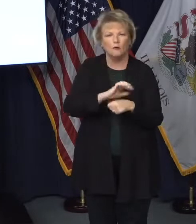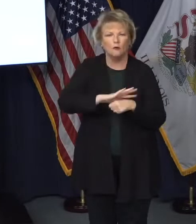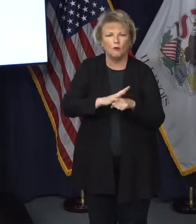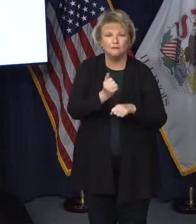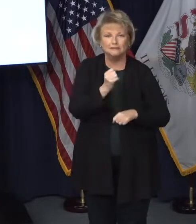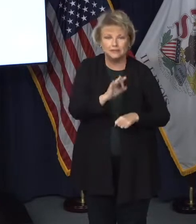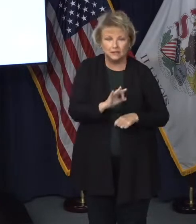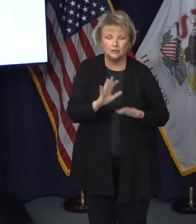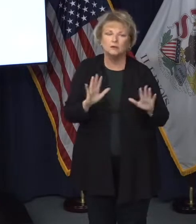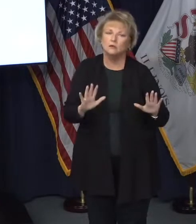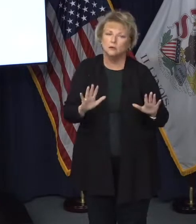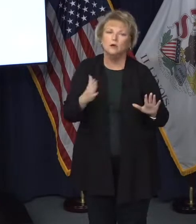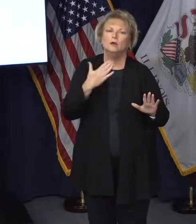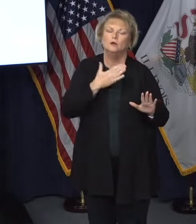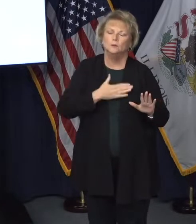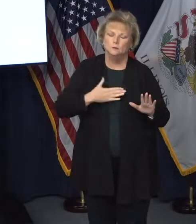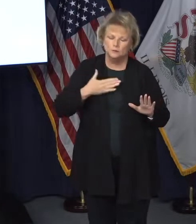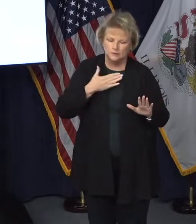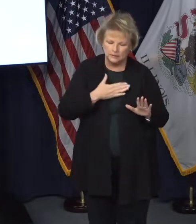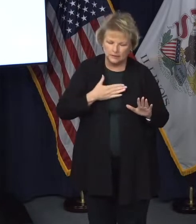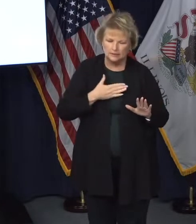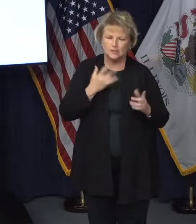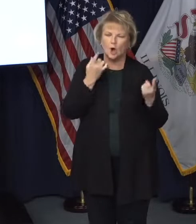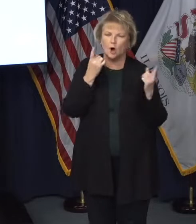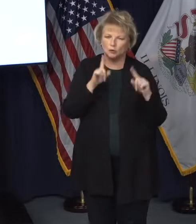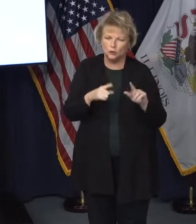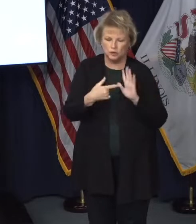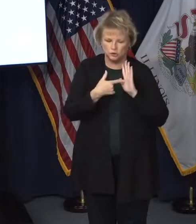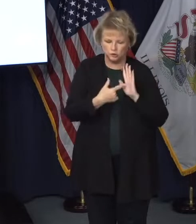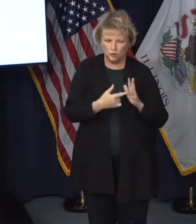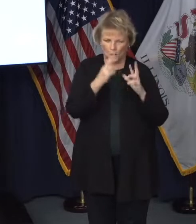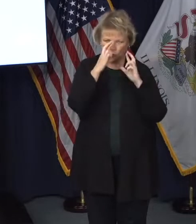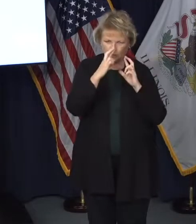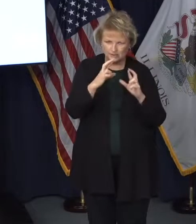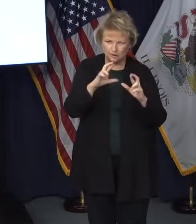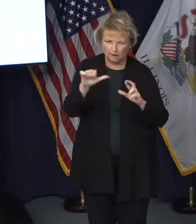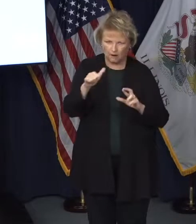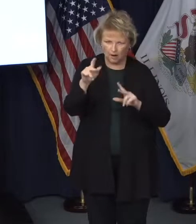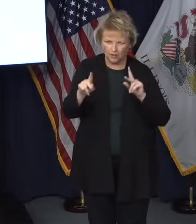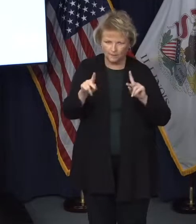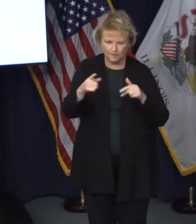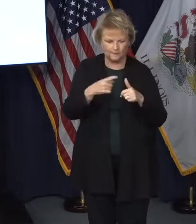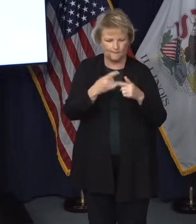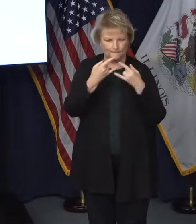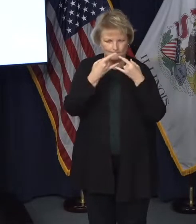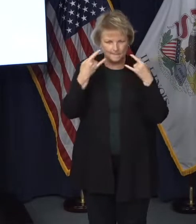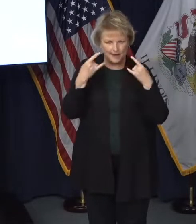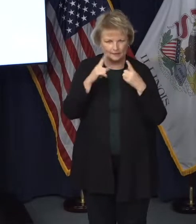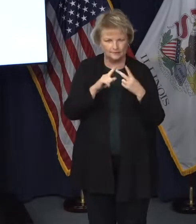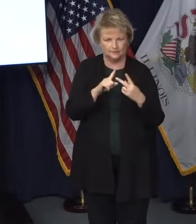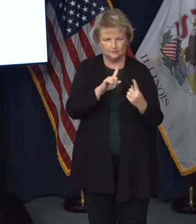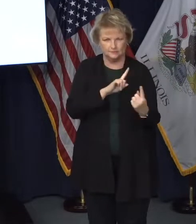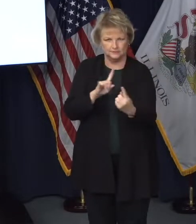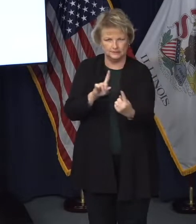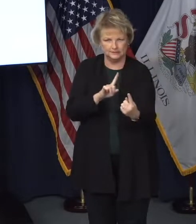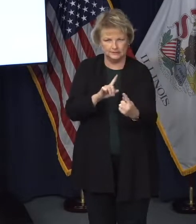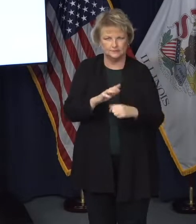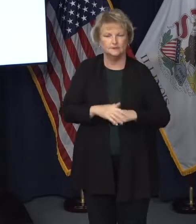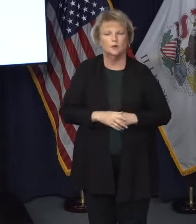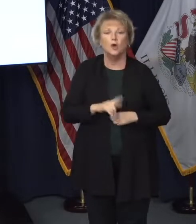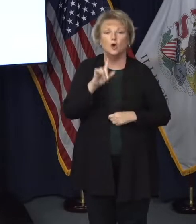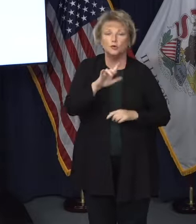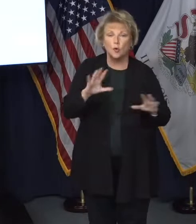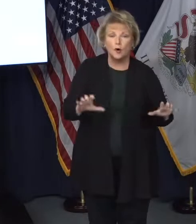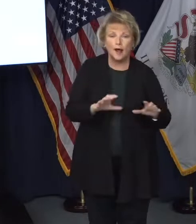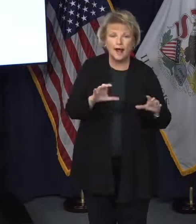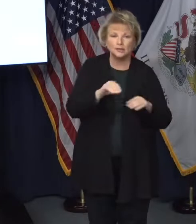is, can we at least agree to be respectful of others and wear a mask and keep our distance? Everyone's